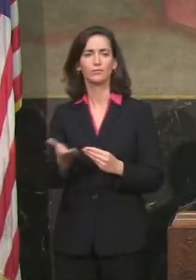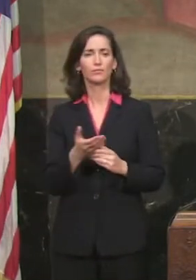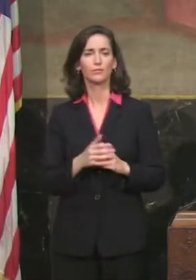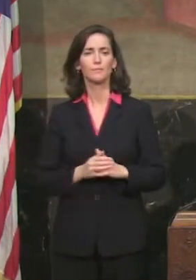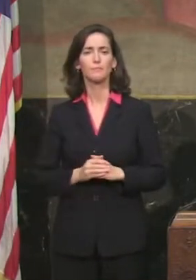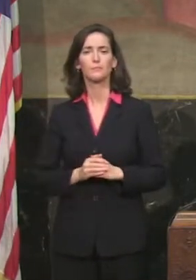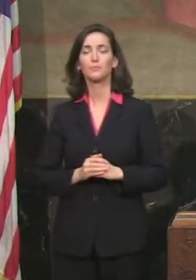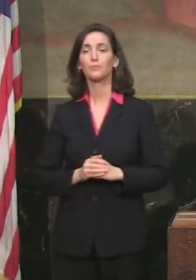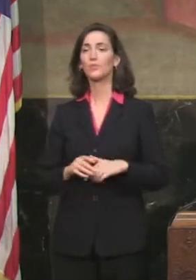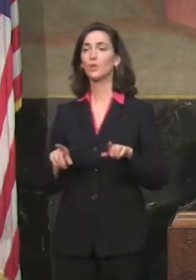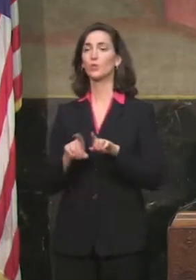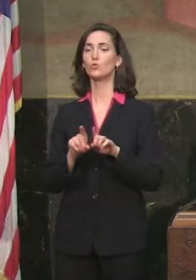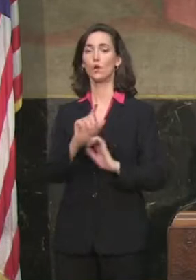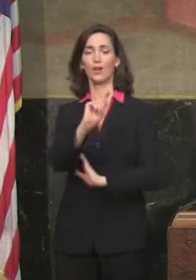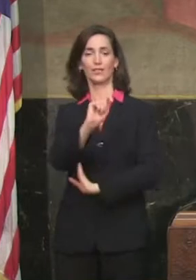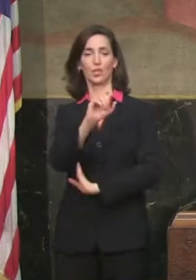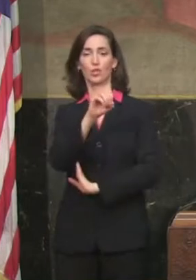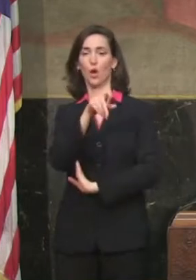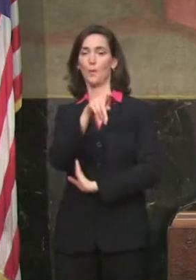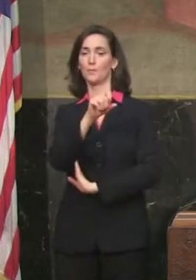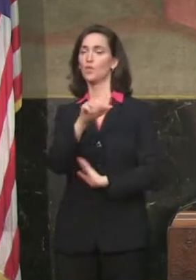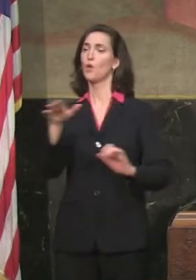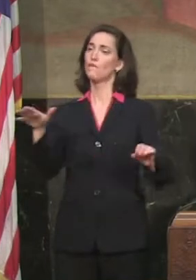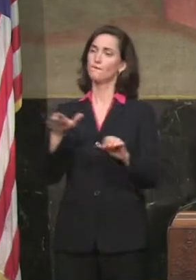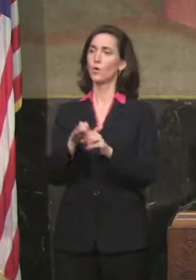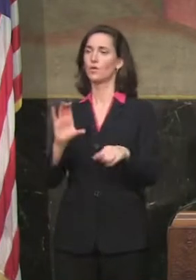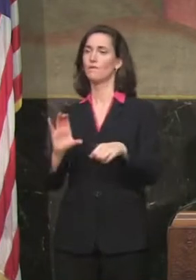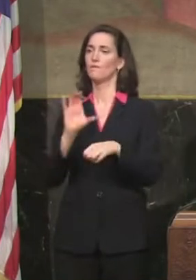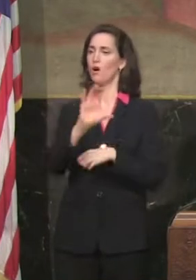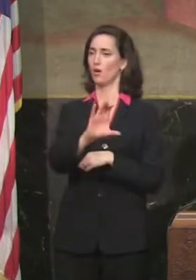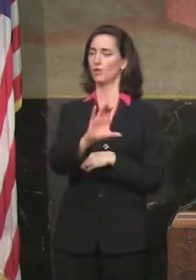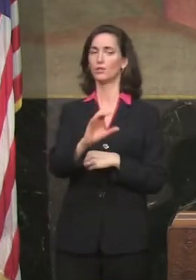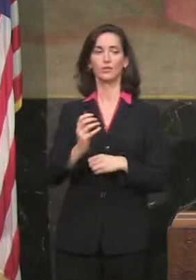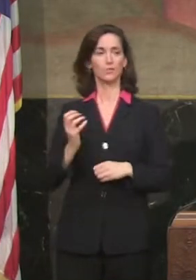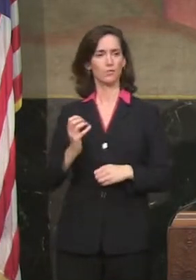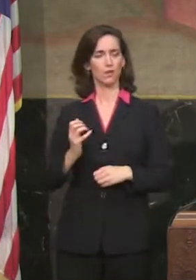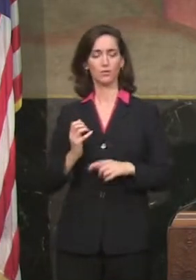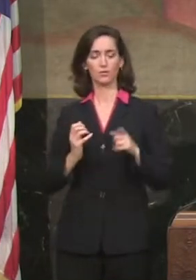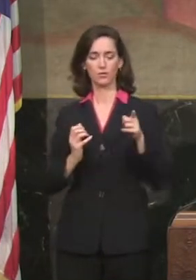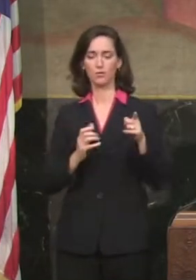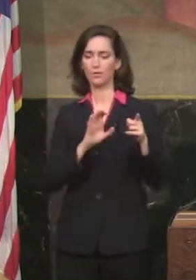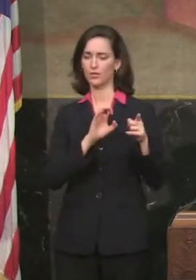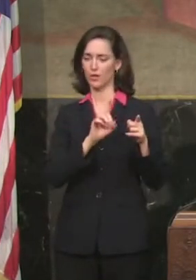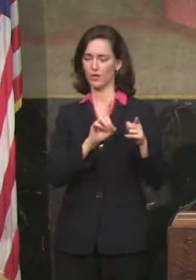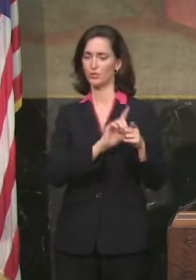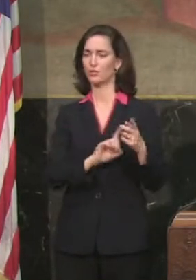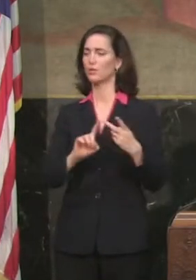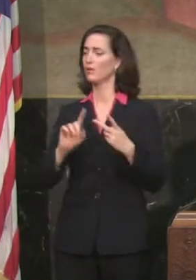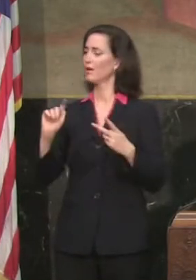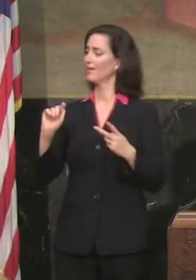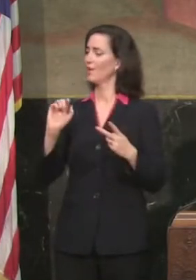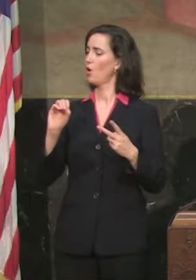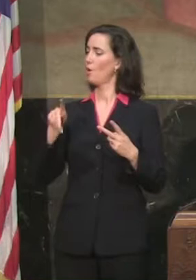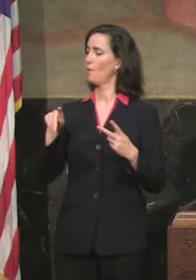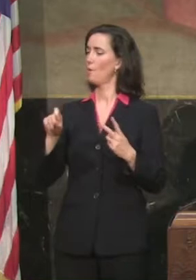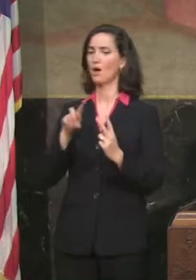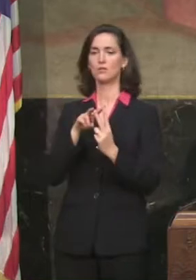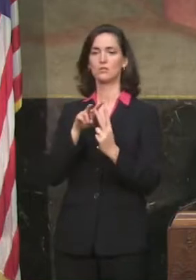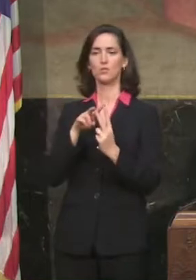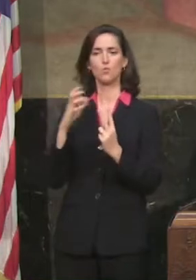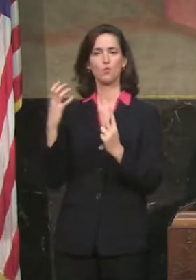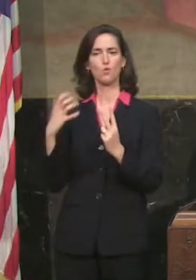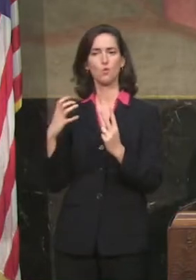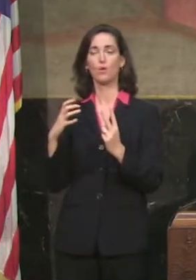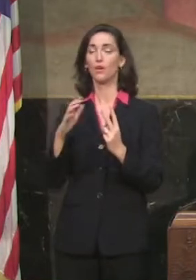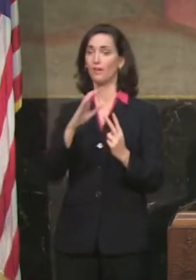It fully funds TOPS. So if you take those two things together, from that perspective, this is the best we've done for